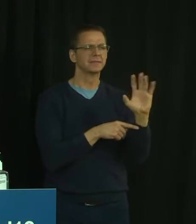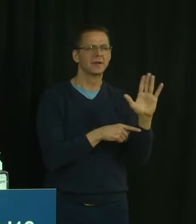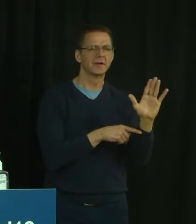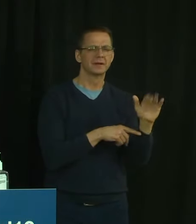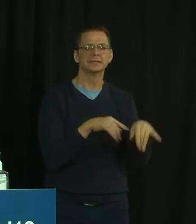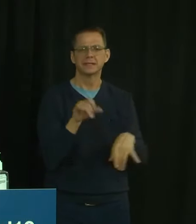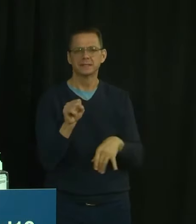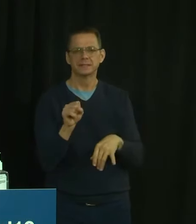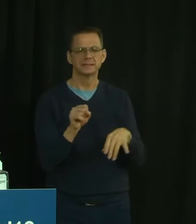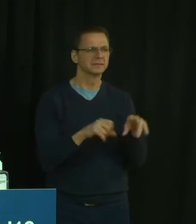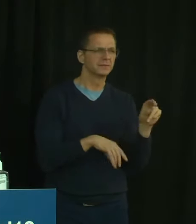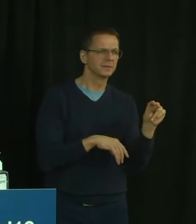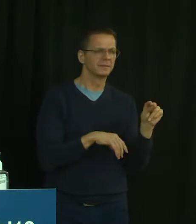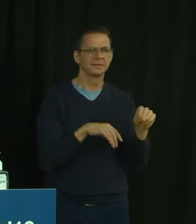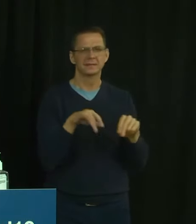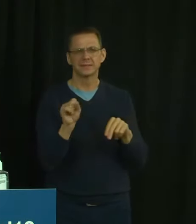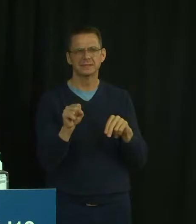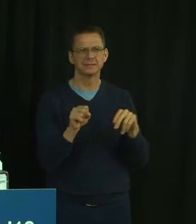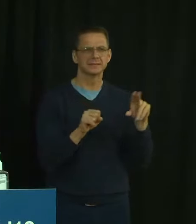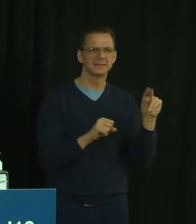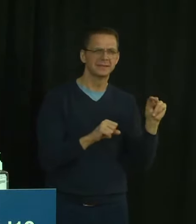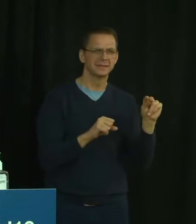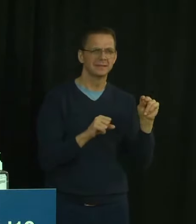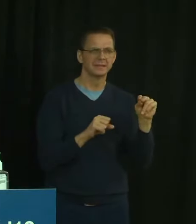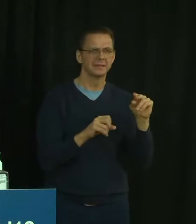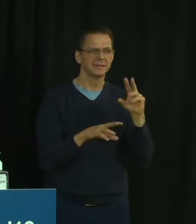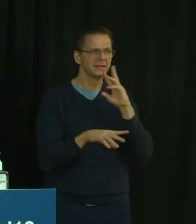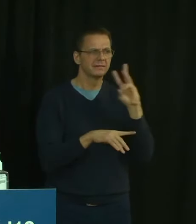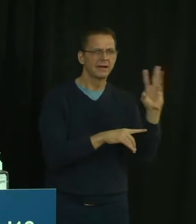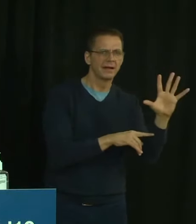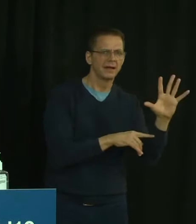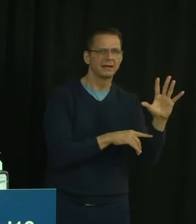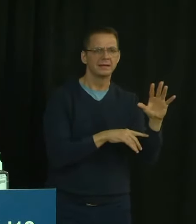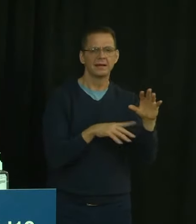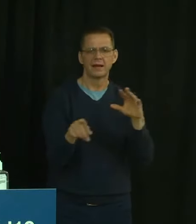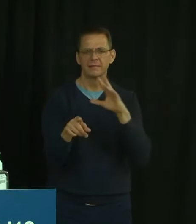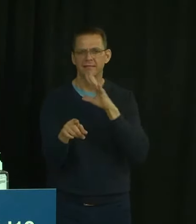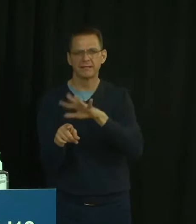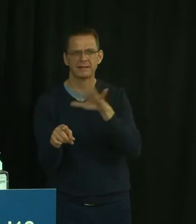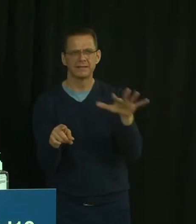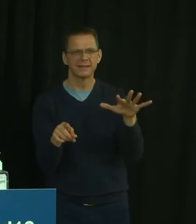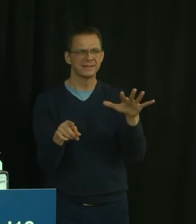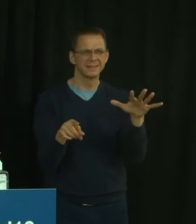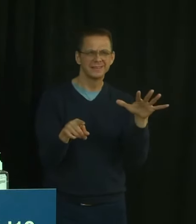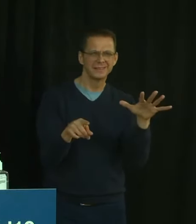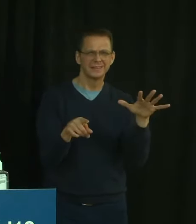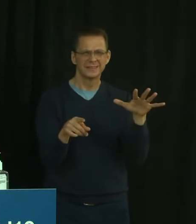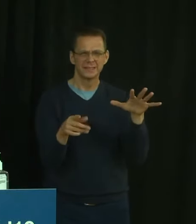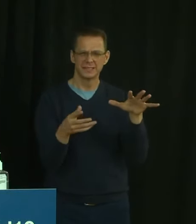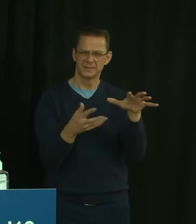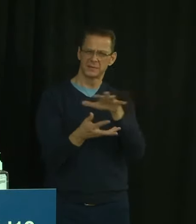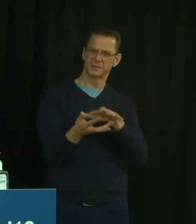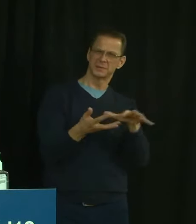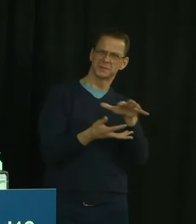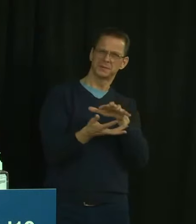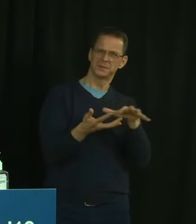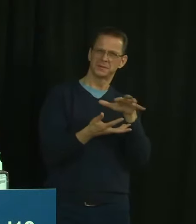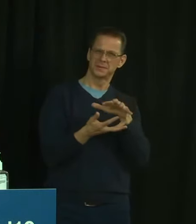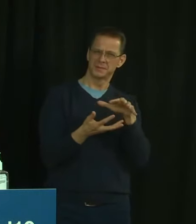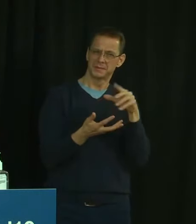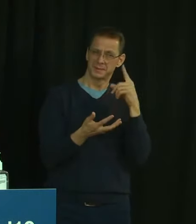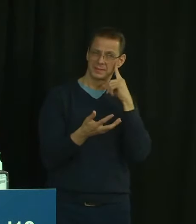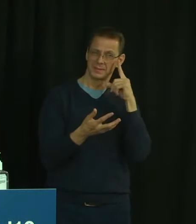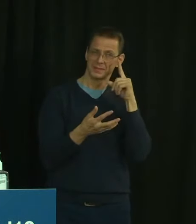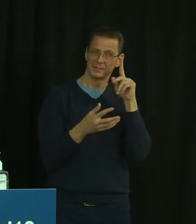not recommended for people under the age of 55. Are you worried that people are just going to avoid this in general because there's been such a flip-flop?